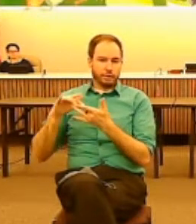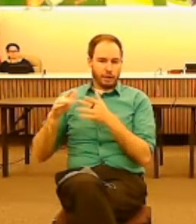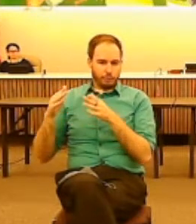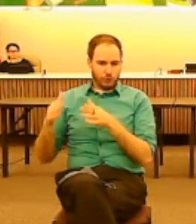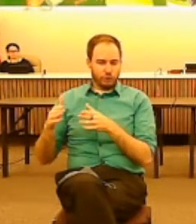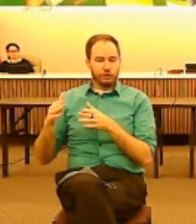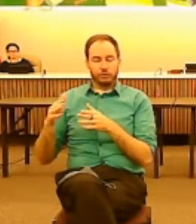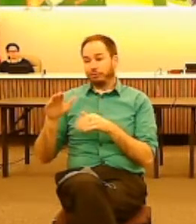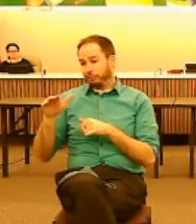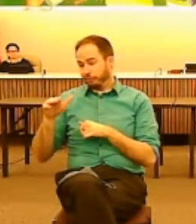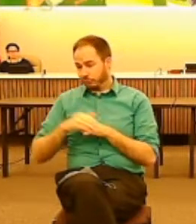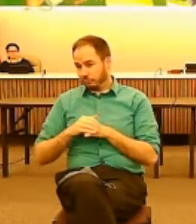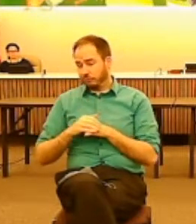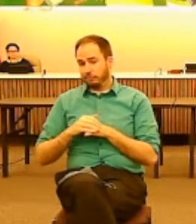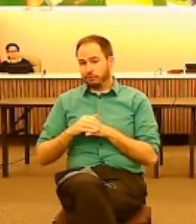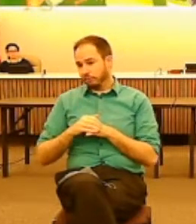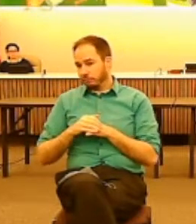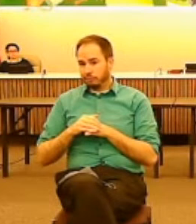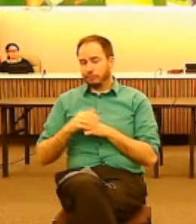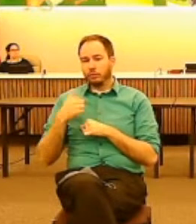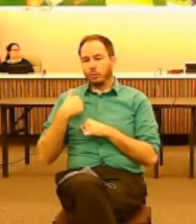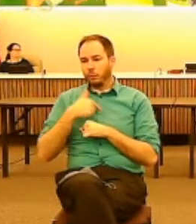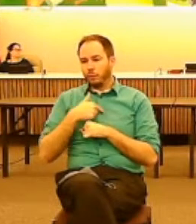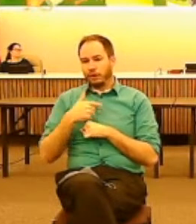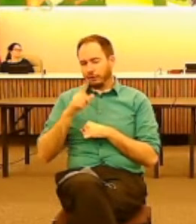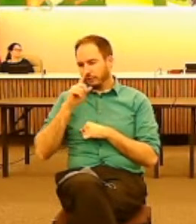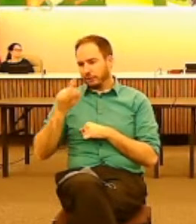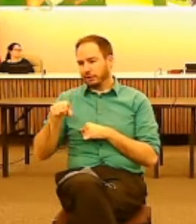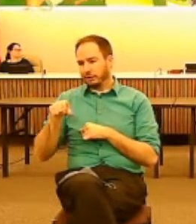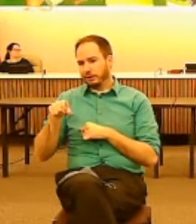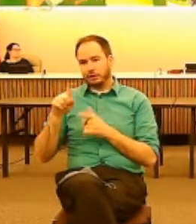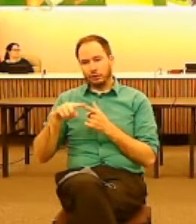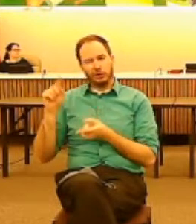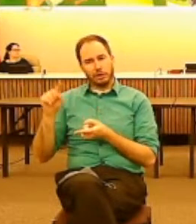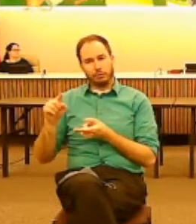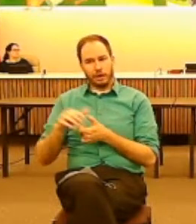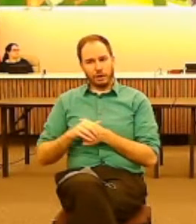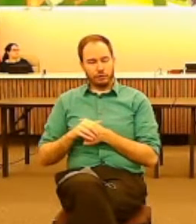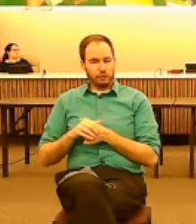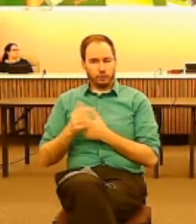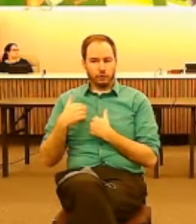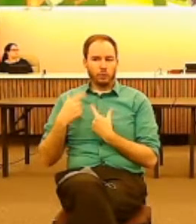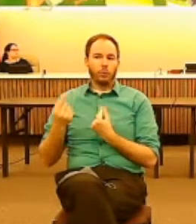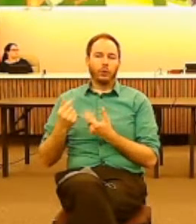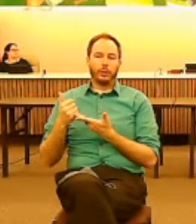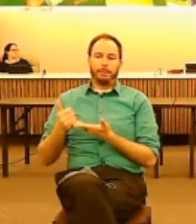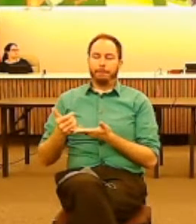discussing this with, hey, you know, we really need this to come down some. What can we do?